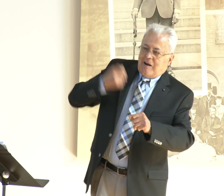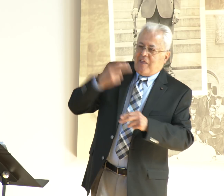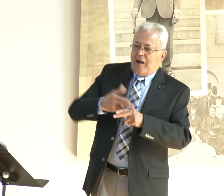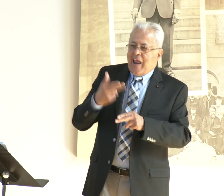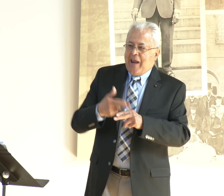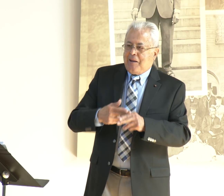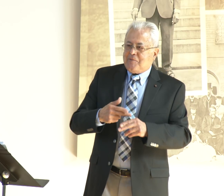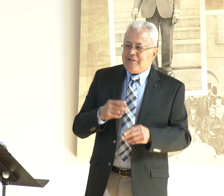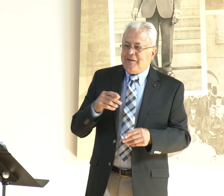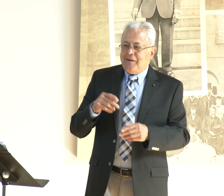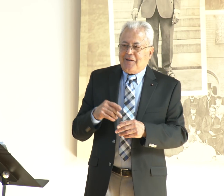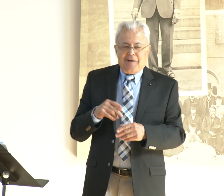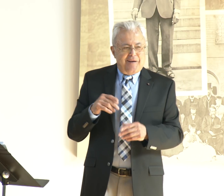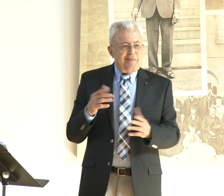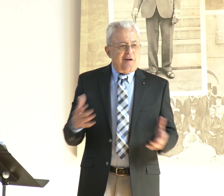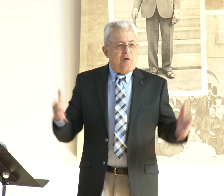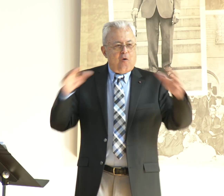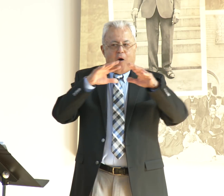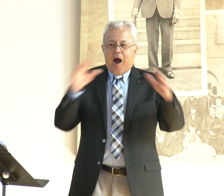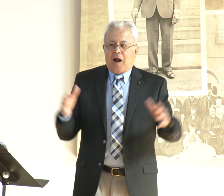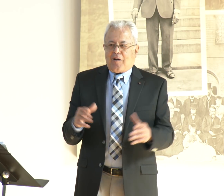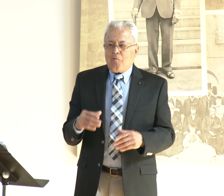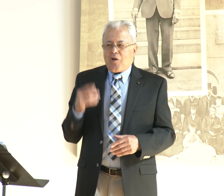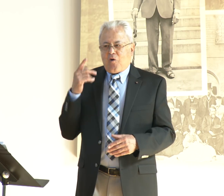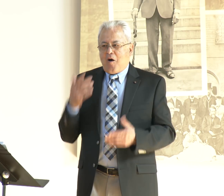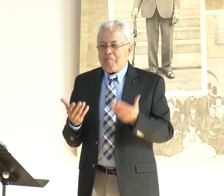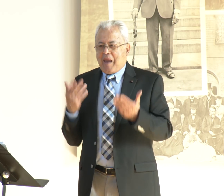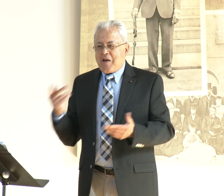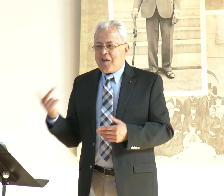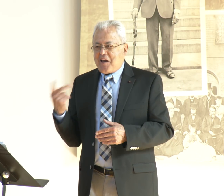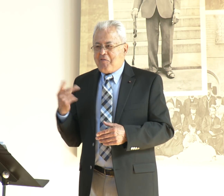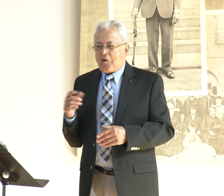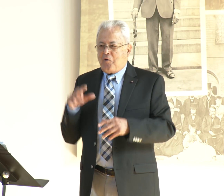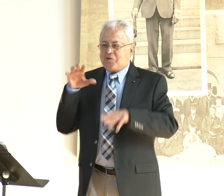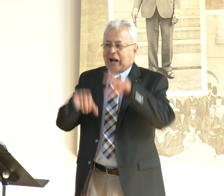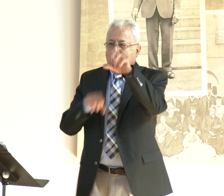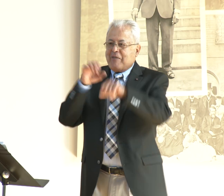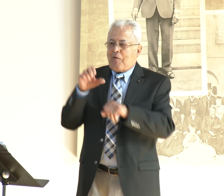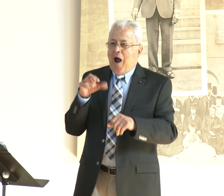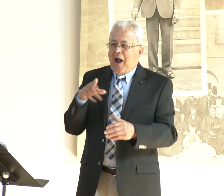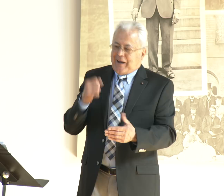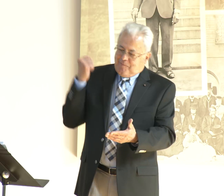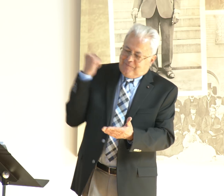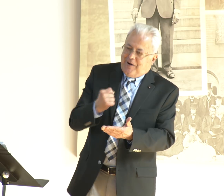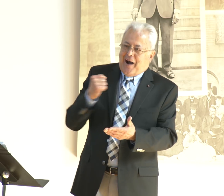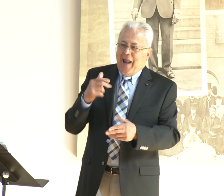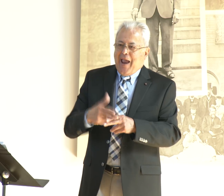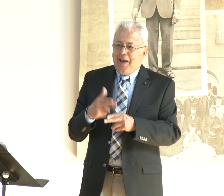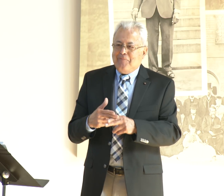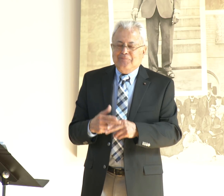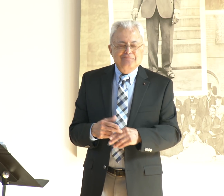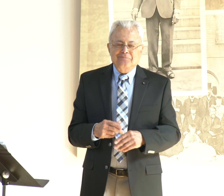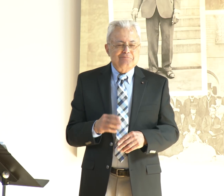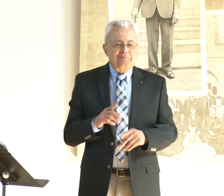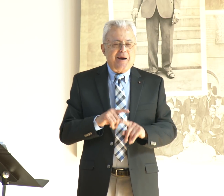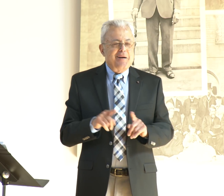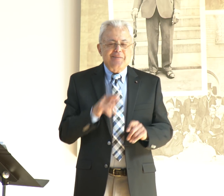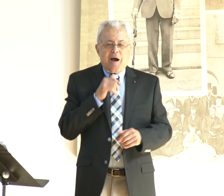before, had hammered their names into the stone there. And we thought we'd go climb their names and get rid of them,